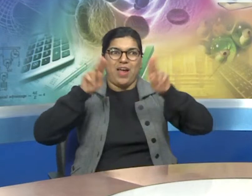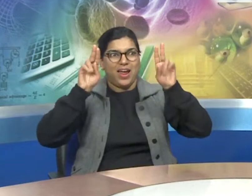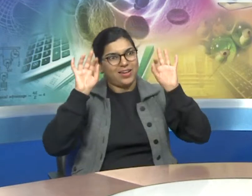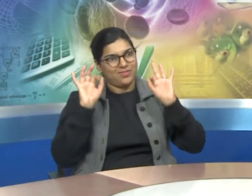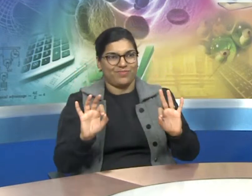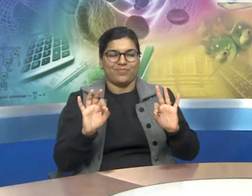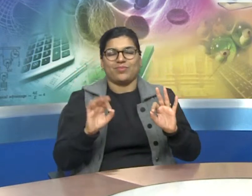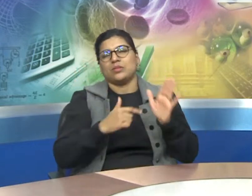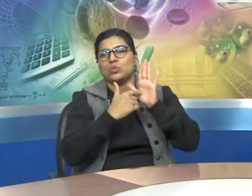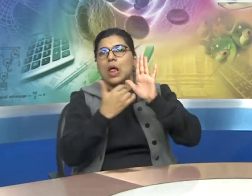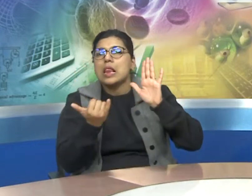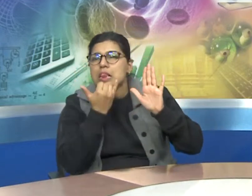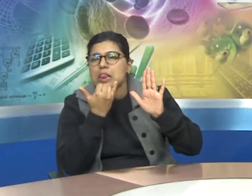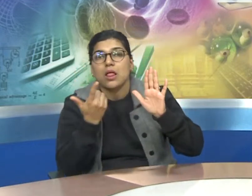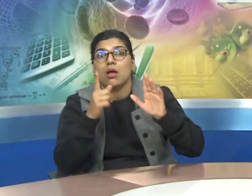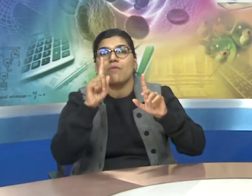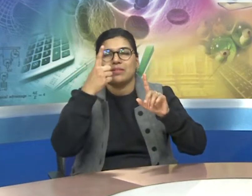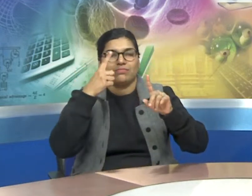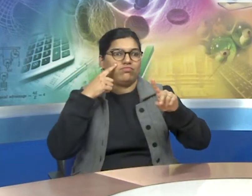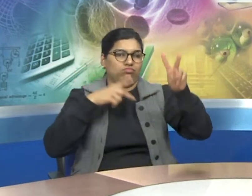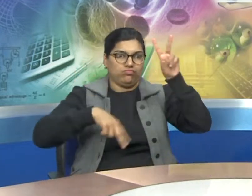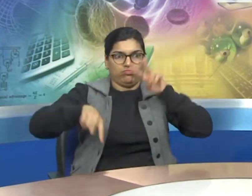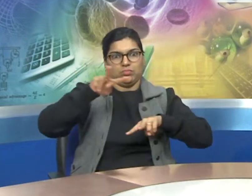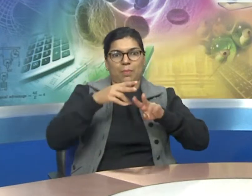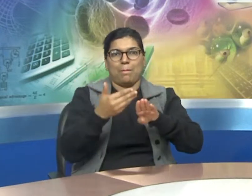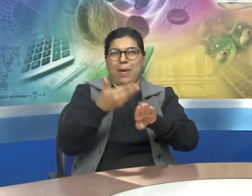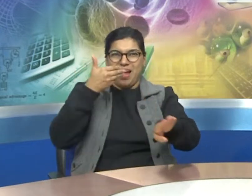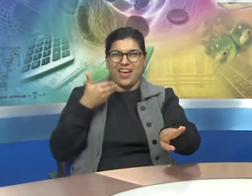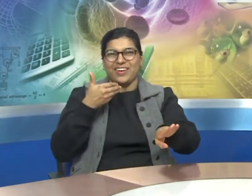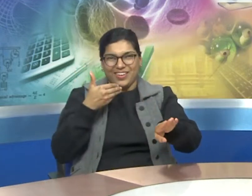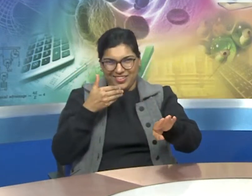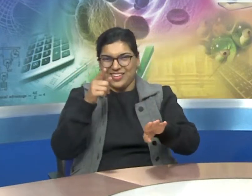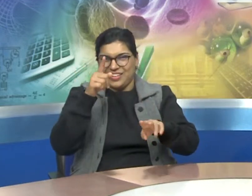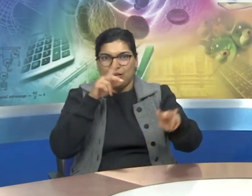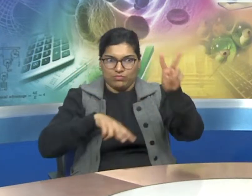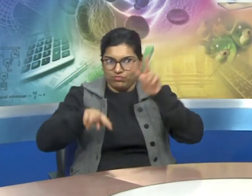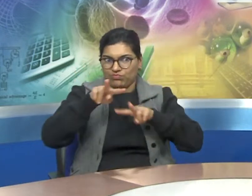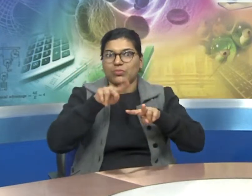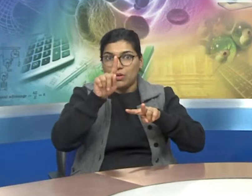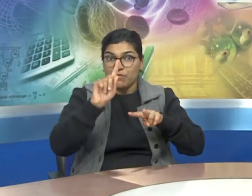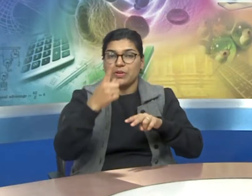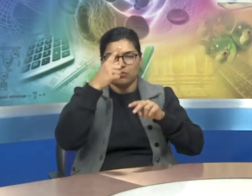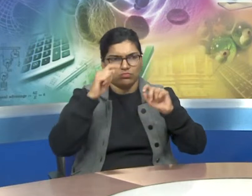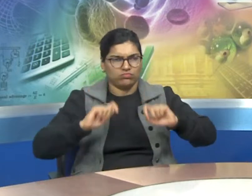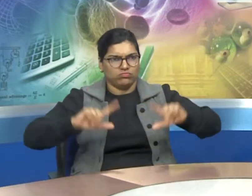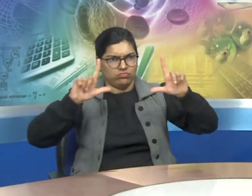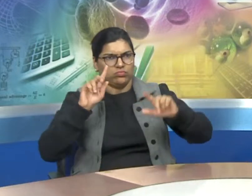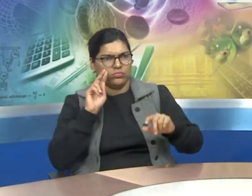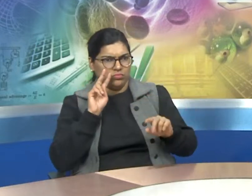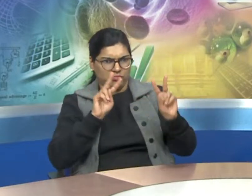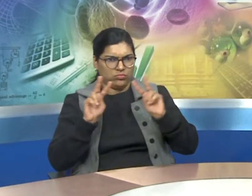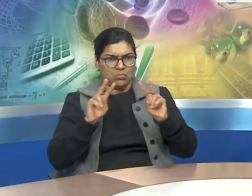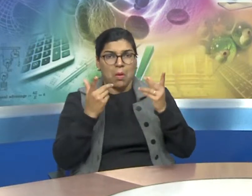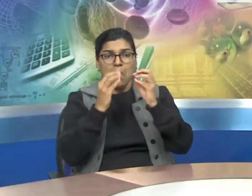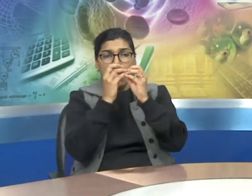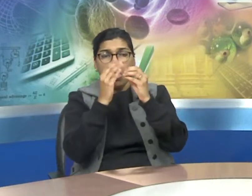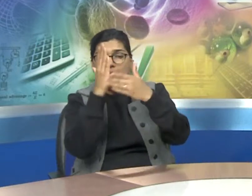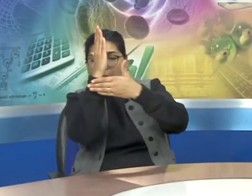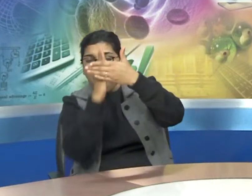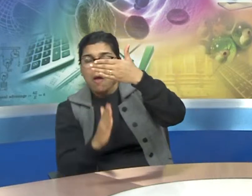After our work is done, and if you want to have a print, so before taking the printout of our work, we